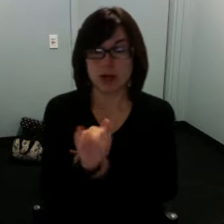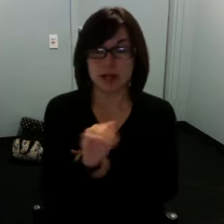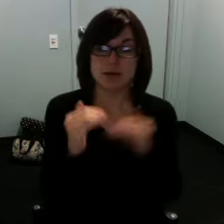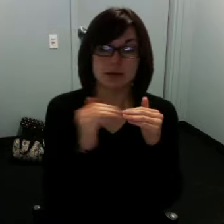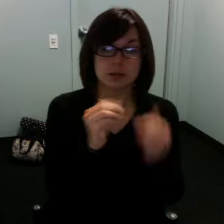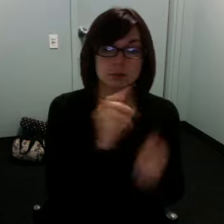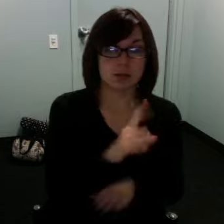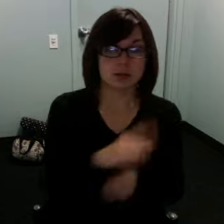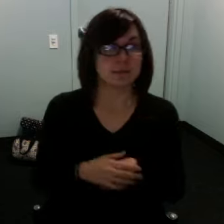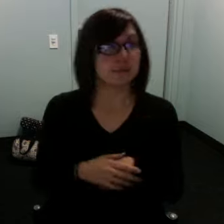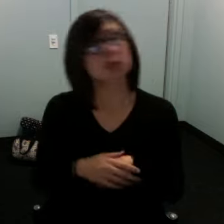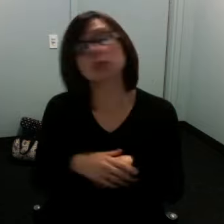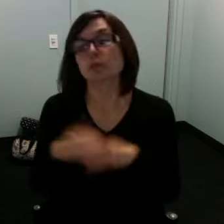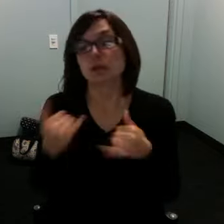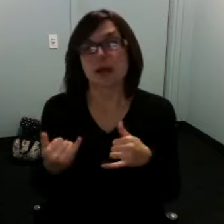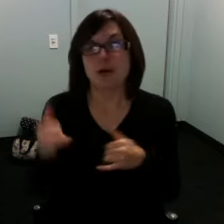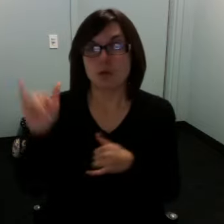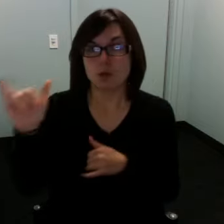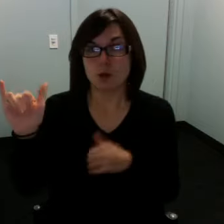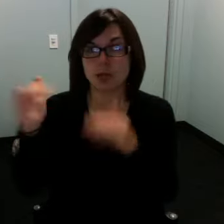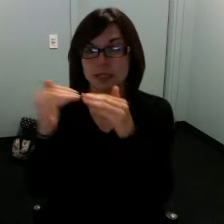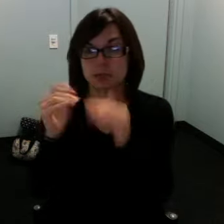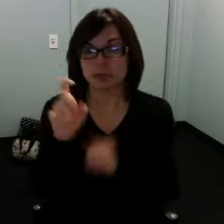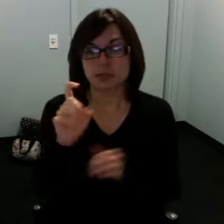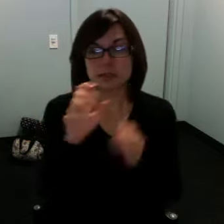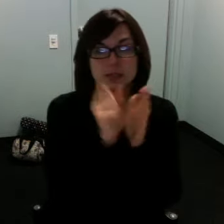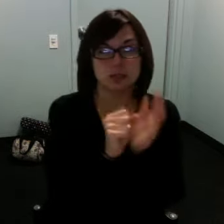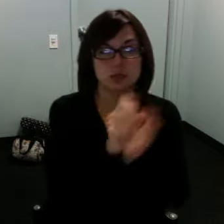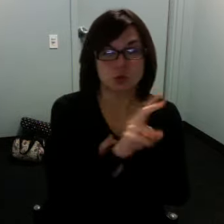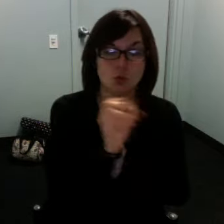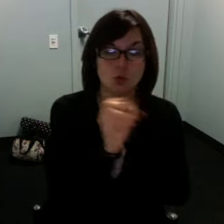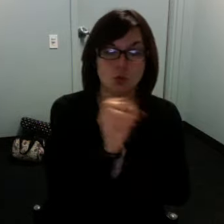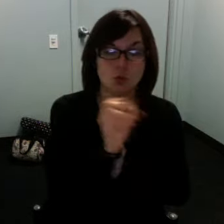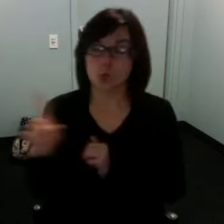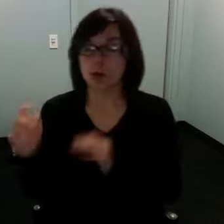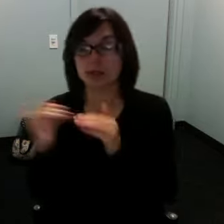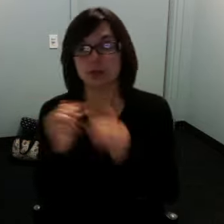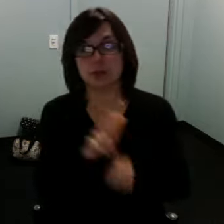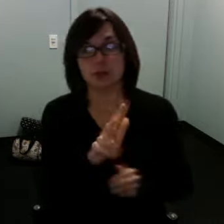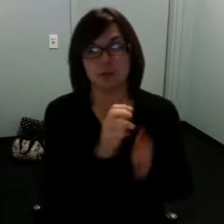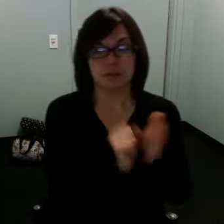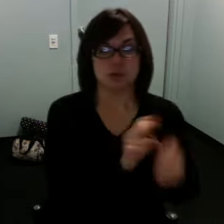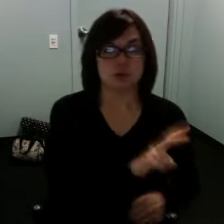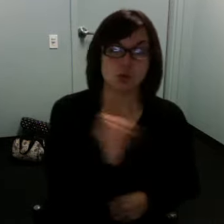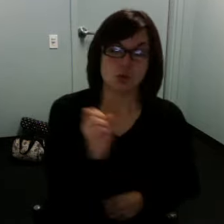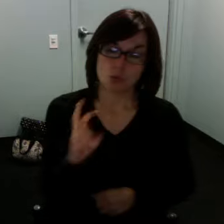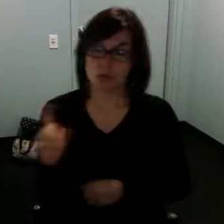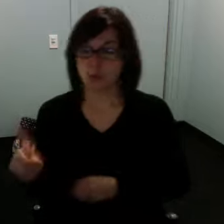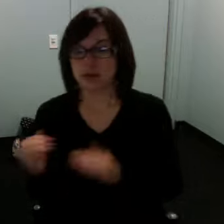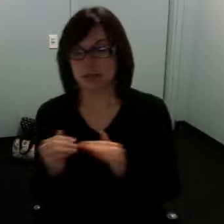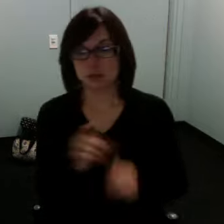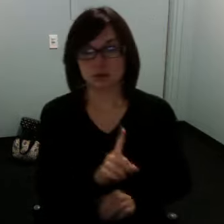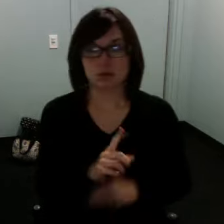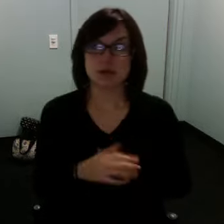minus 2, or 1 equals 1. And that's true as well. What does that mean? I've now shown you a solution